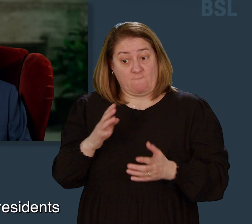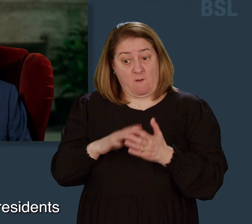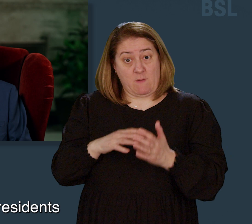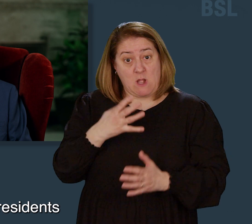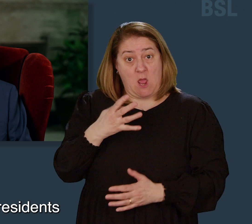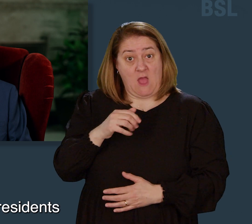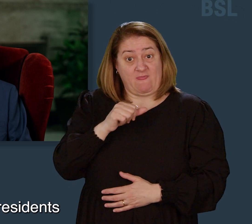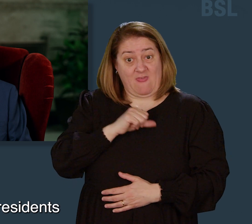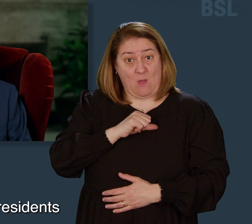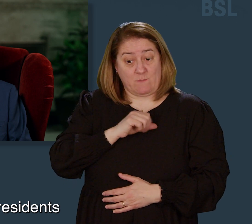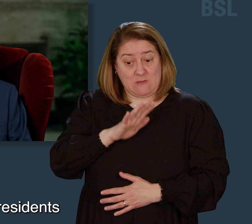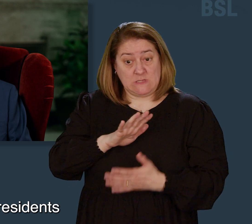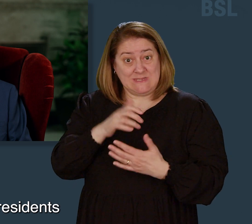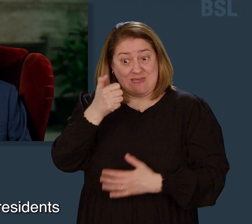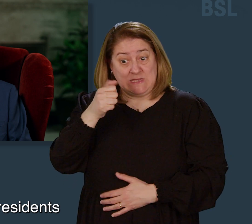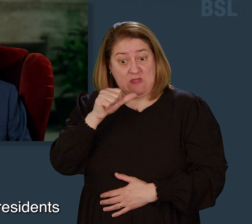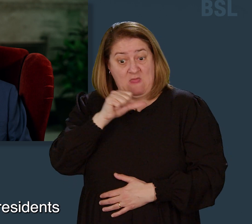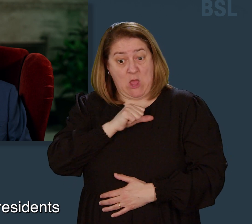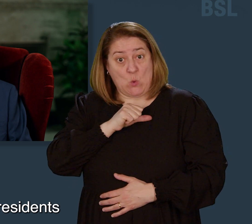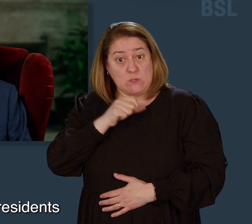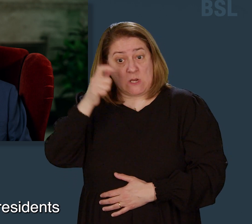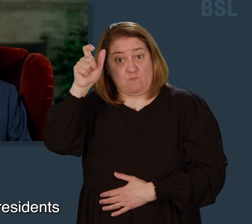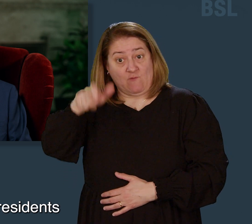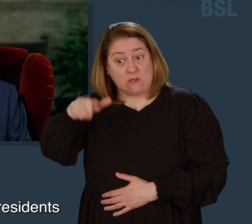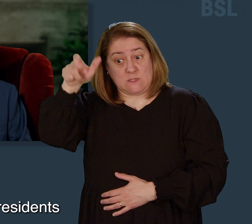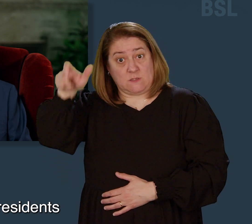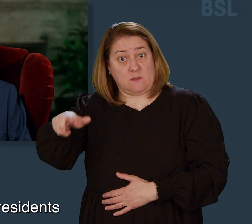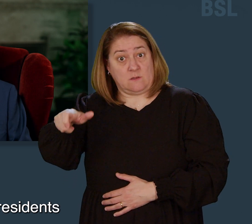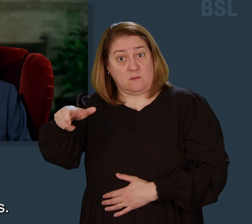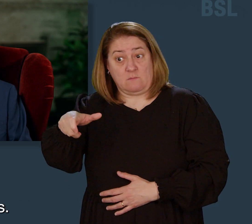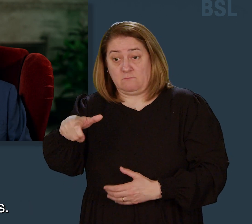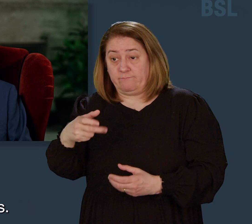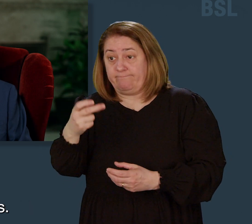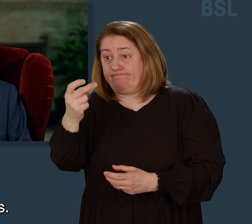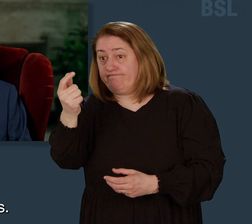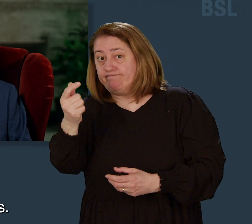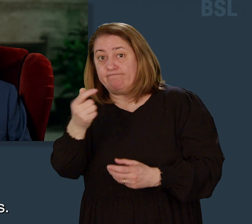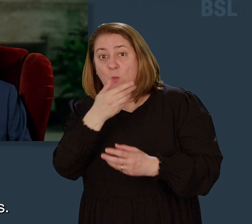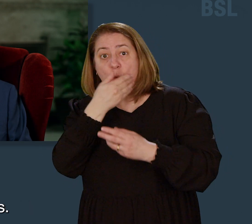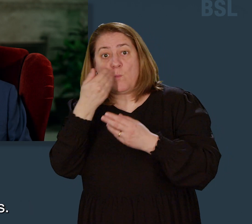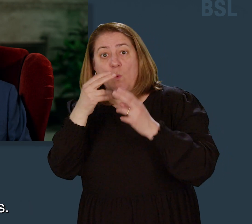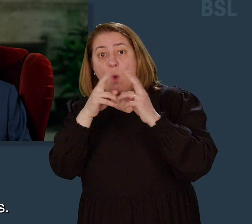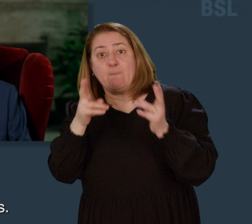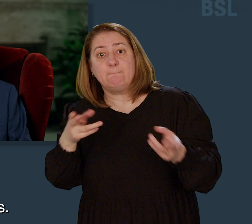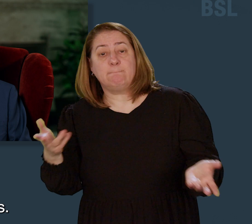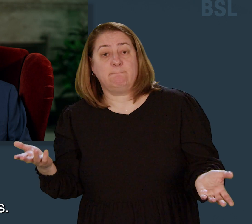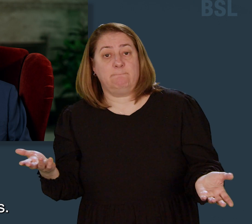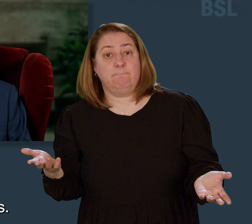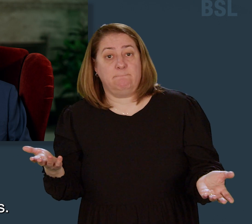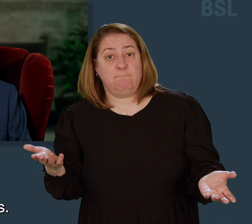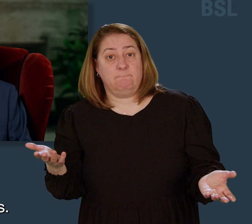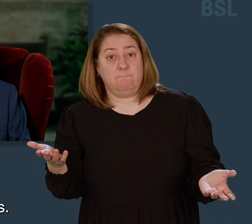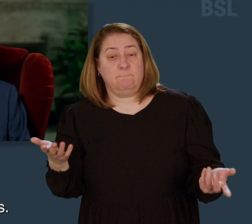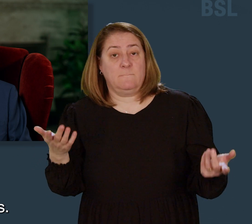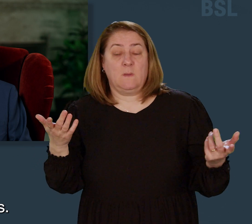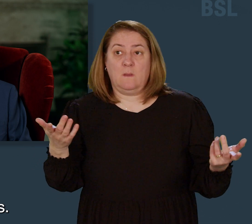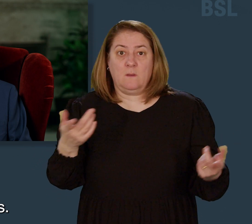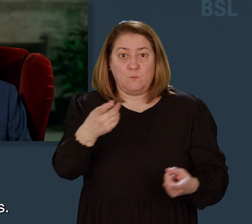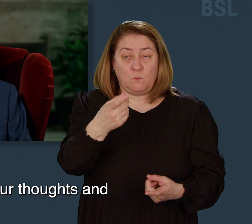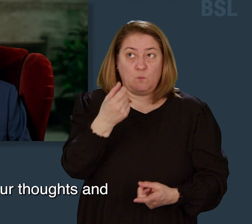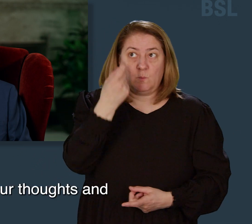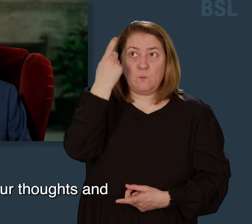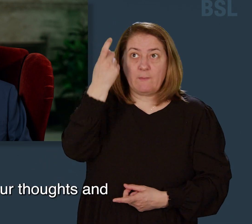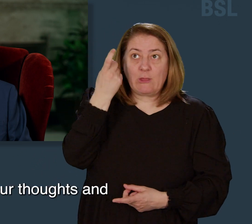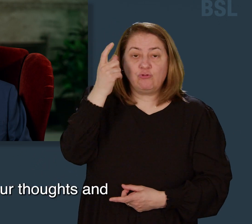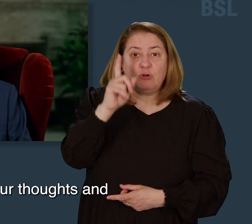Two-thirds of the 9,000 residents were suddenly homeless.